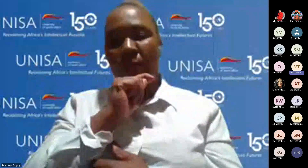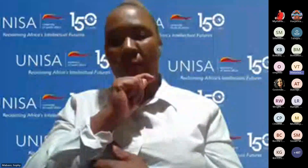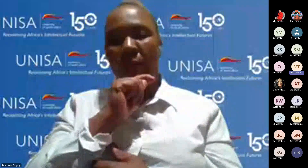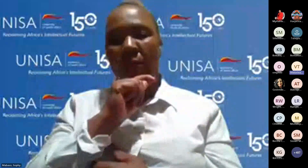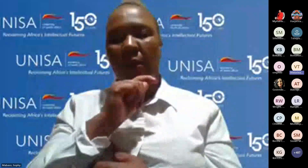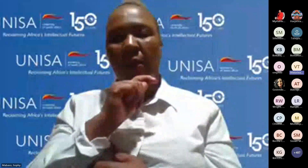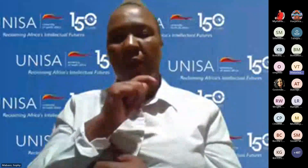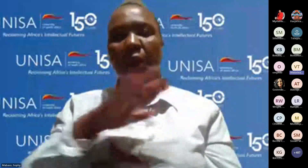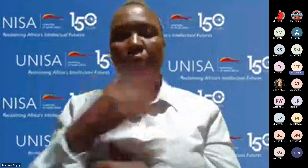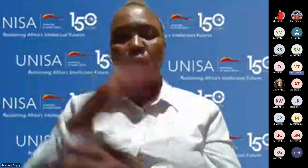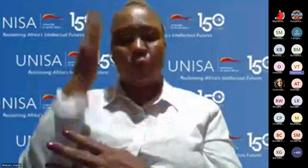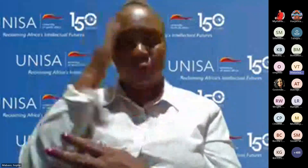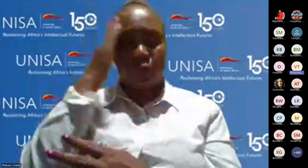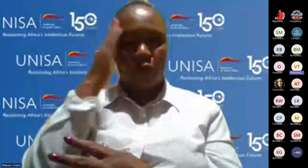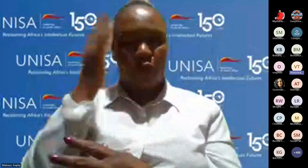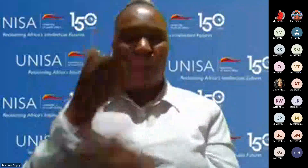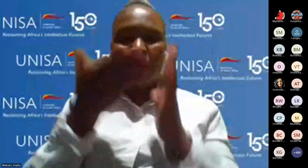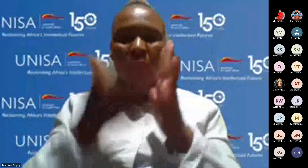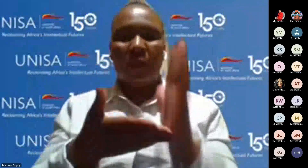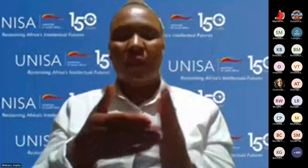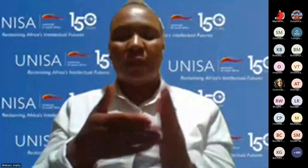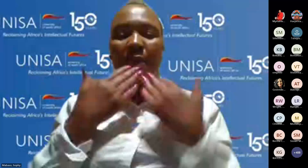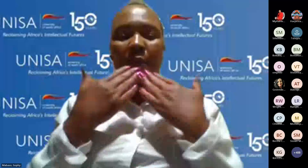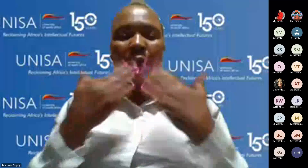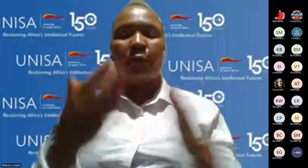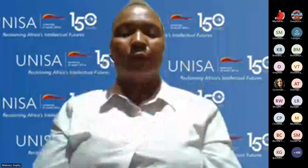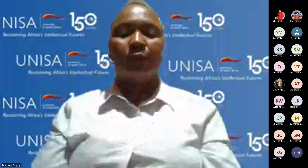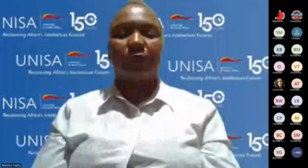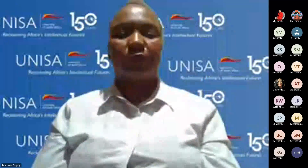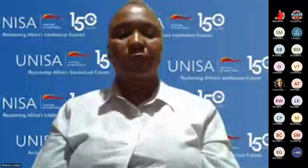just need correction. Thank you.